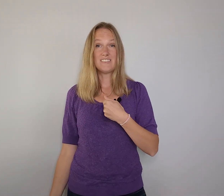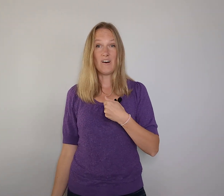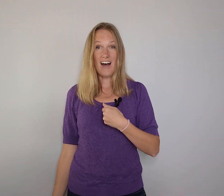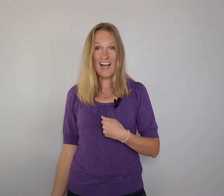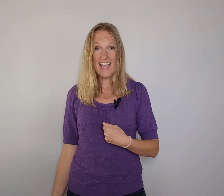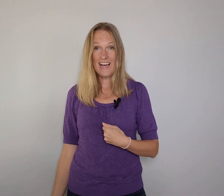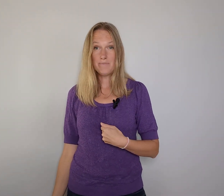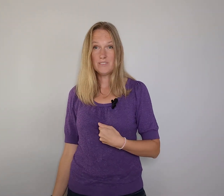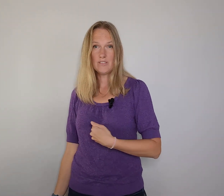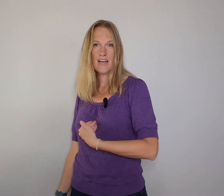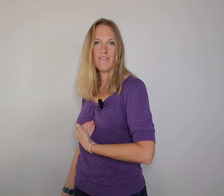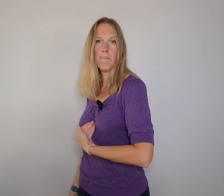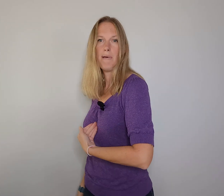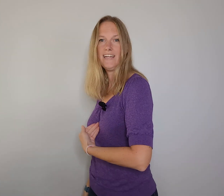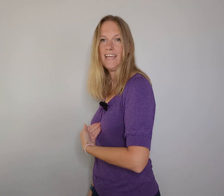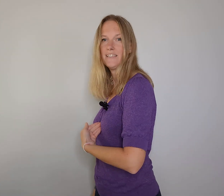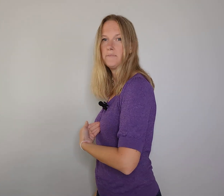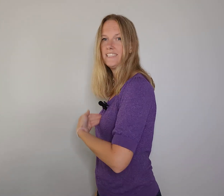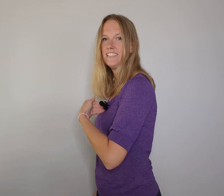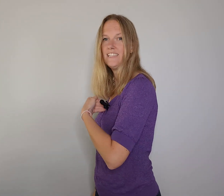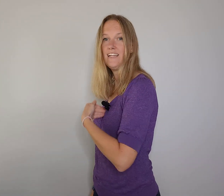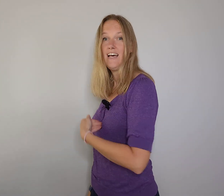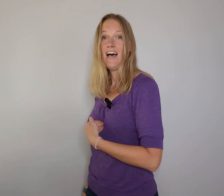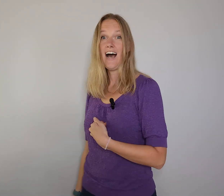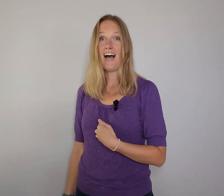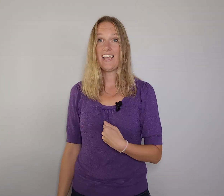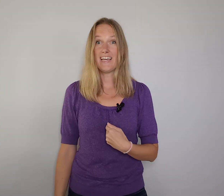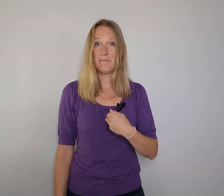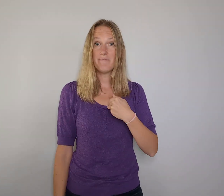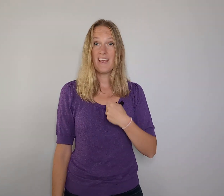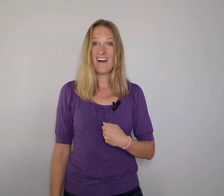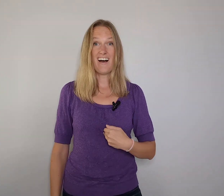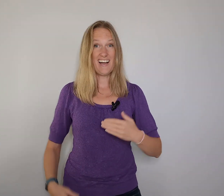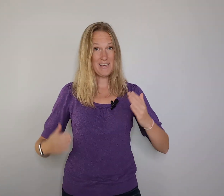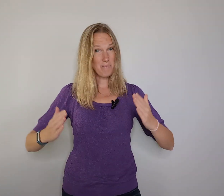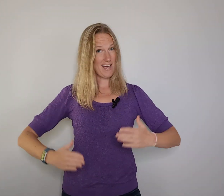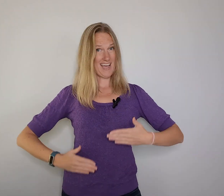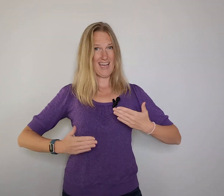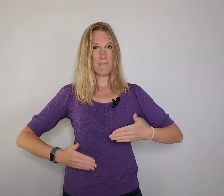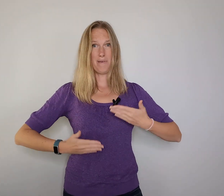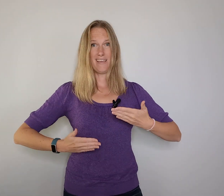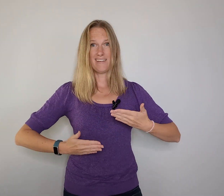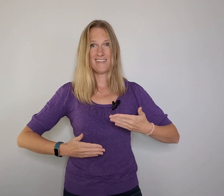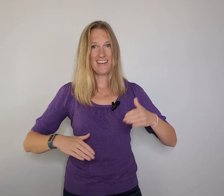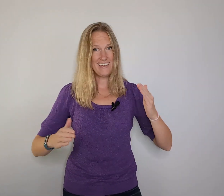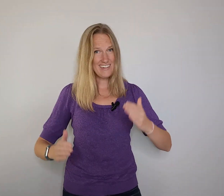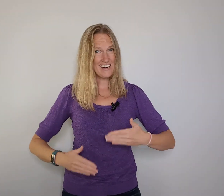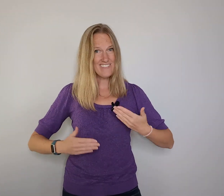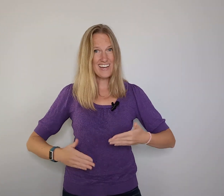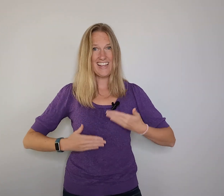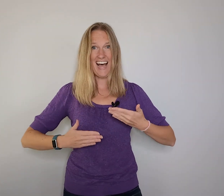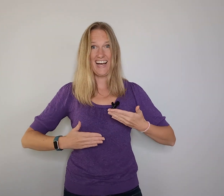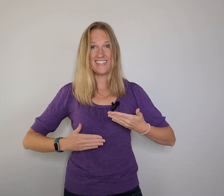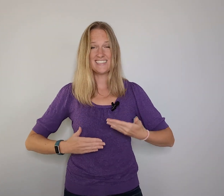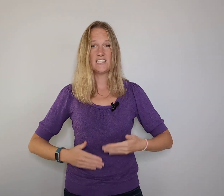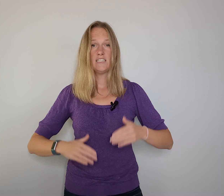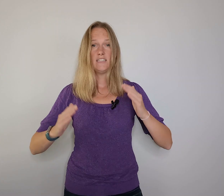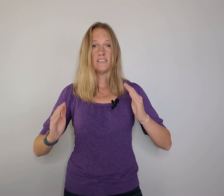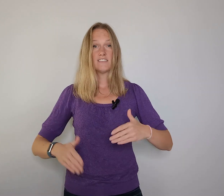So I am. So you have a bent hand position. I am happy, okay? I'm glad.